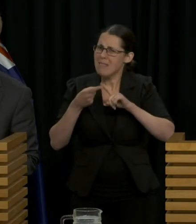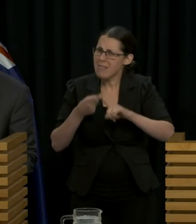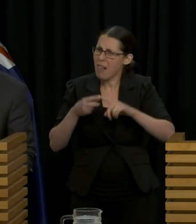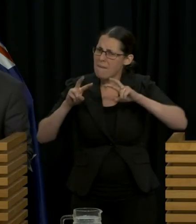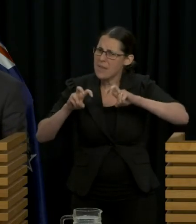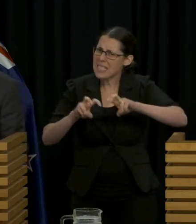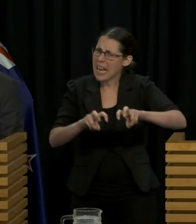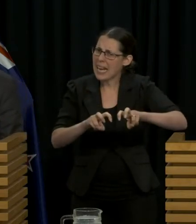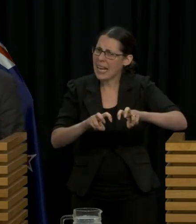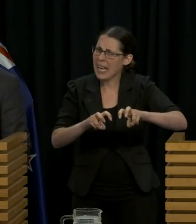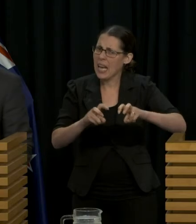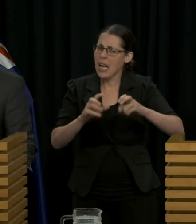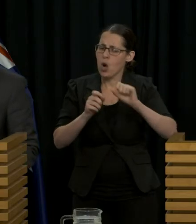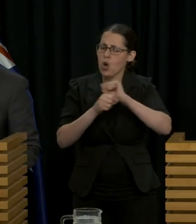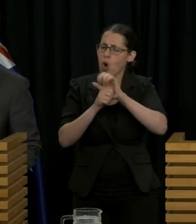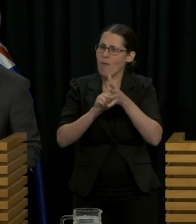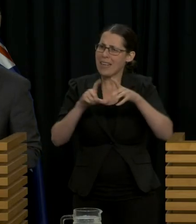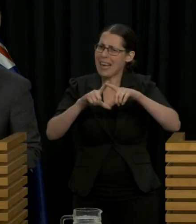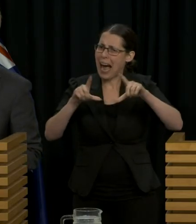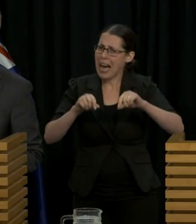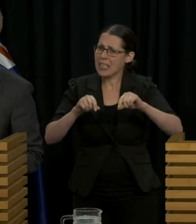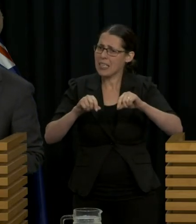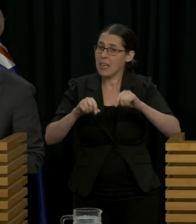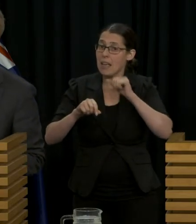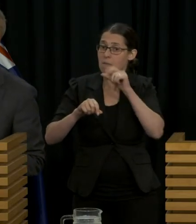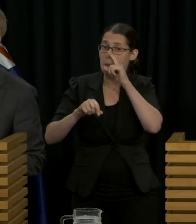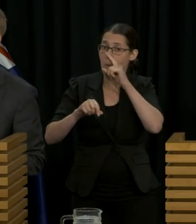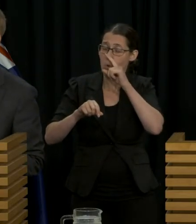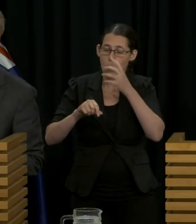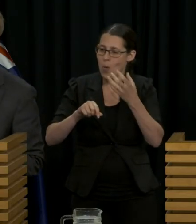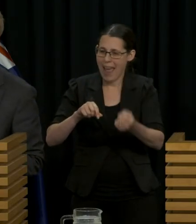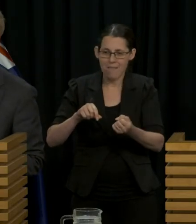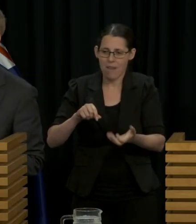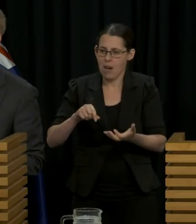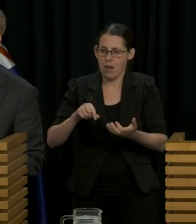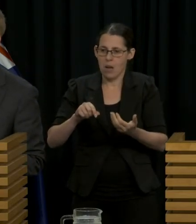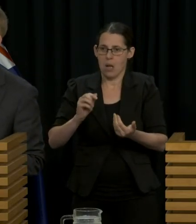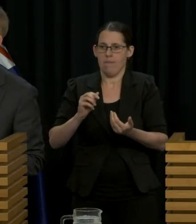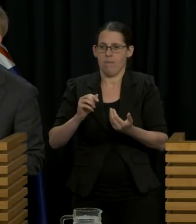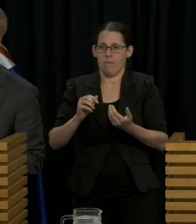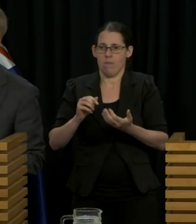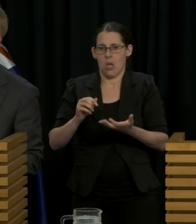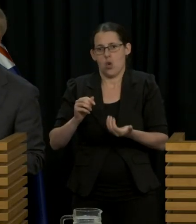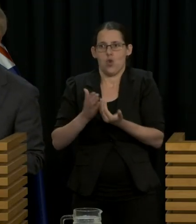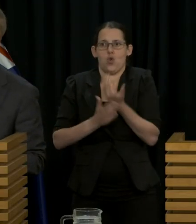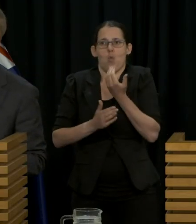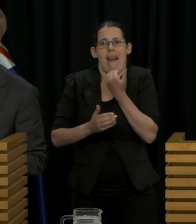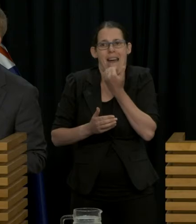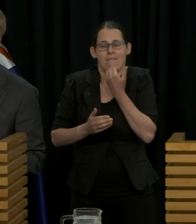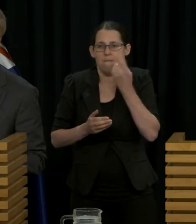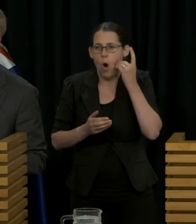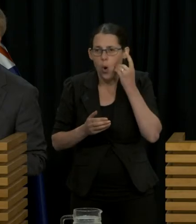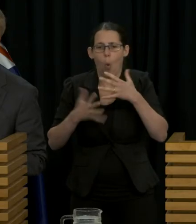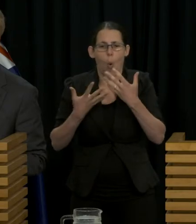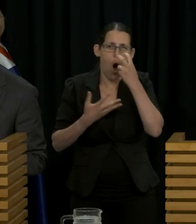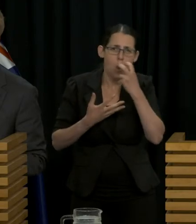afford newer versions of smartphones, or for the elderly who find this technology difficult? So the answer to the latter question is yes, we're always looking at